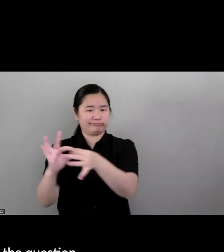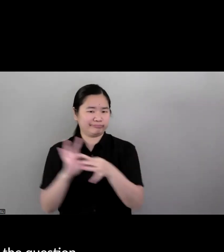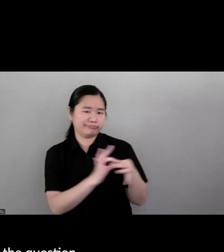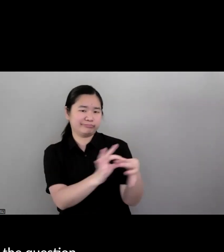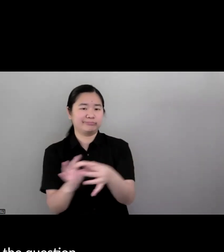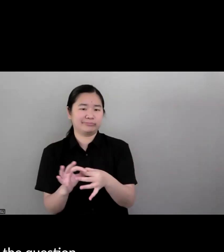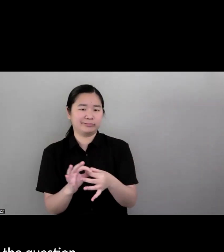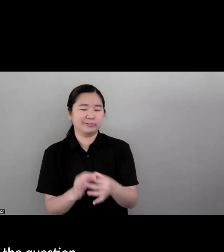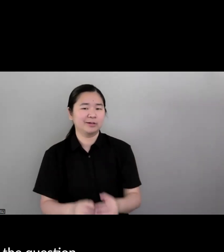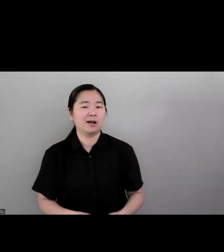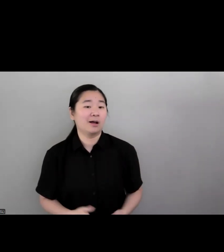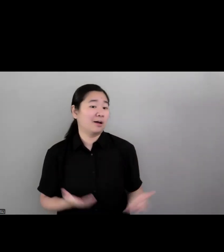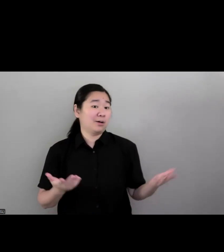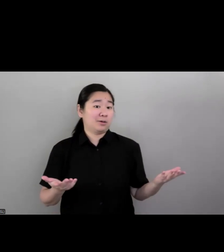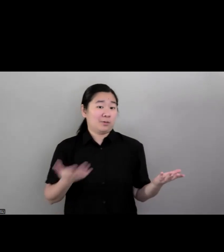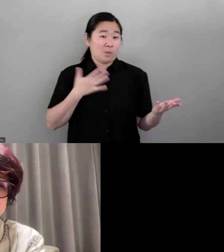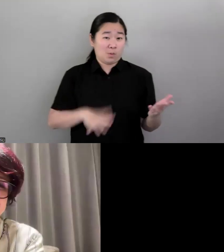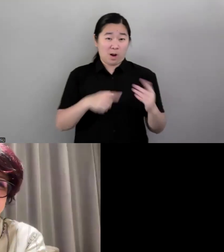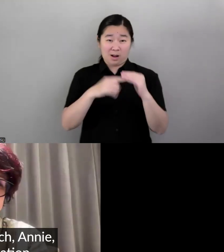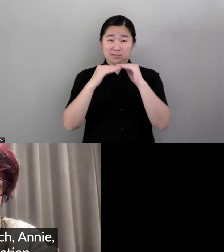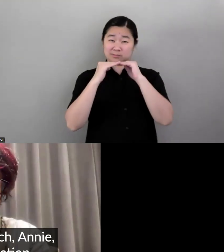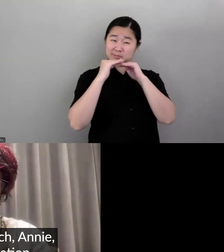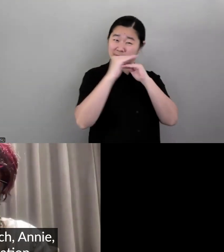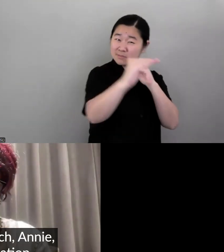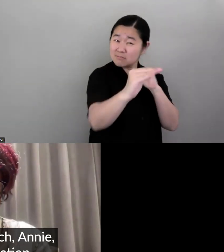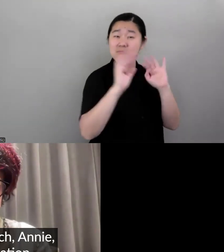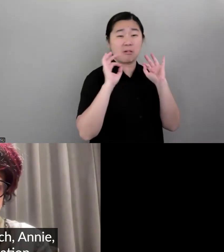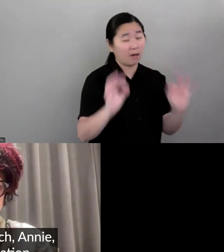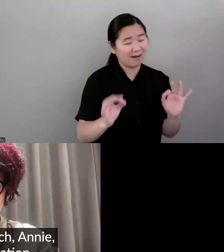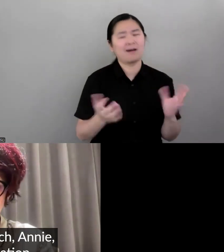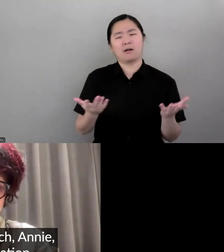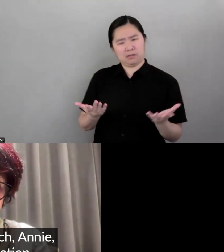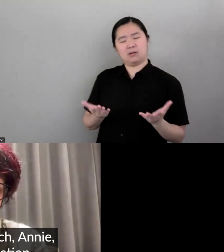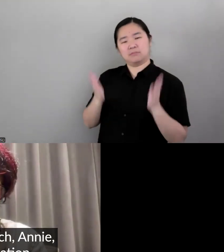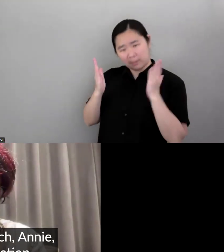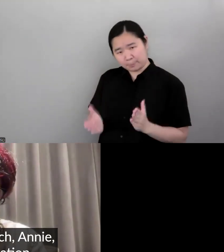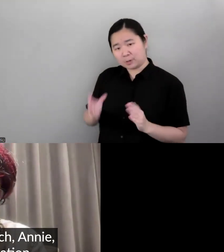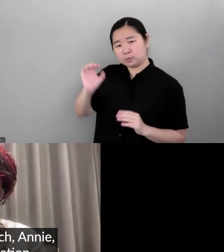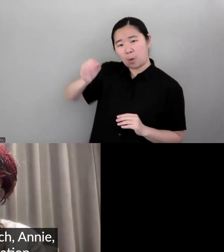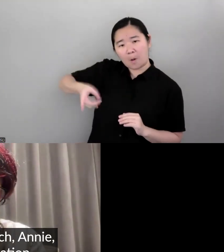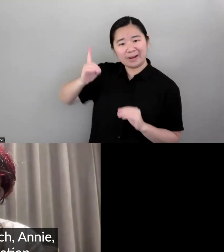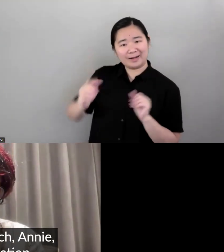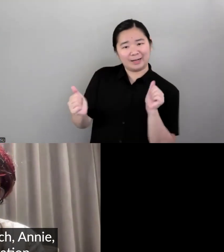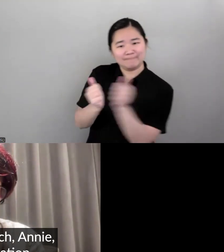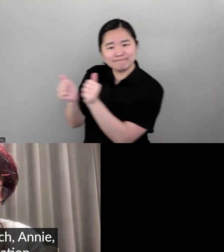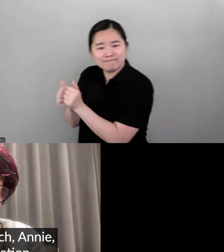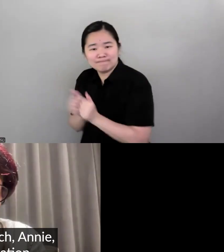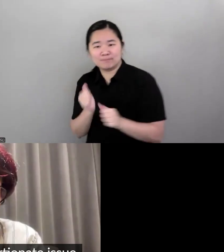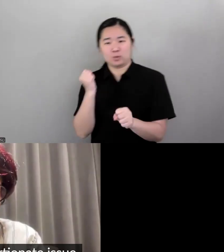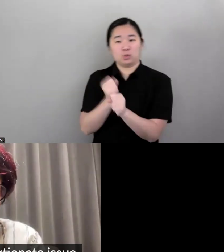Thank you so much for the question. Thank you so much, Annie, for your